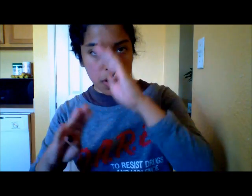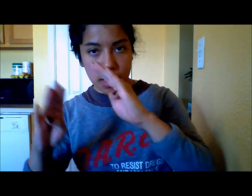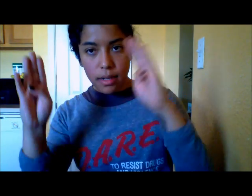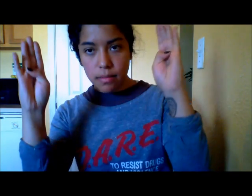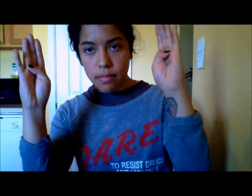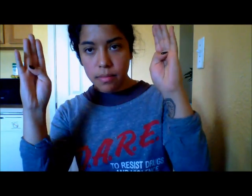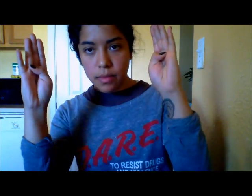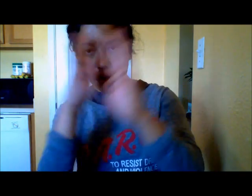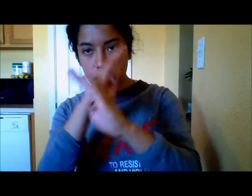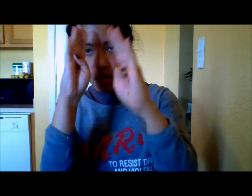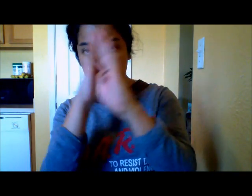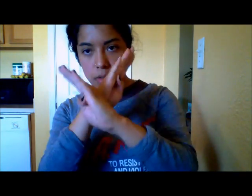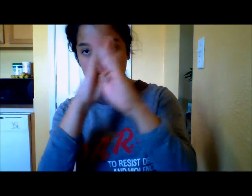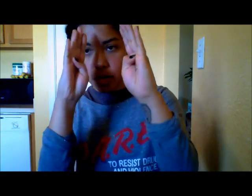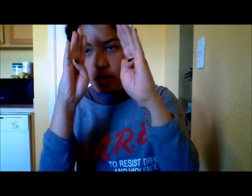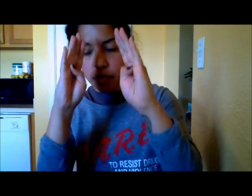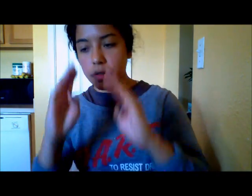Worried, trouble.